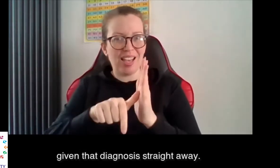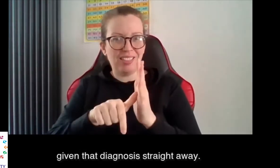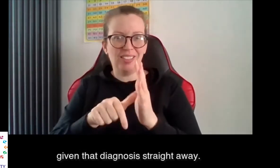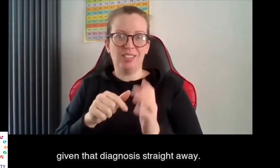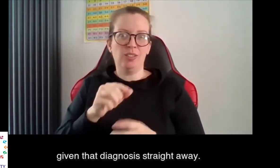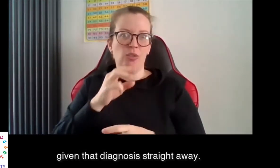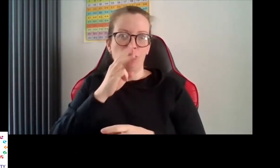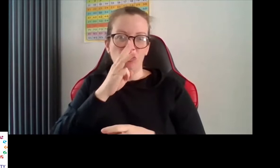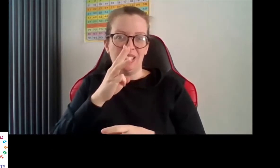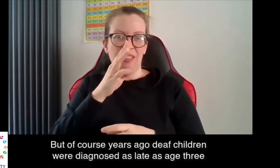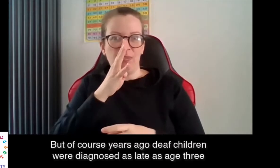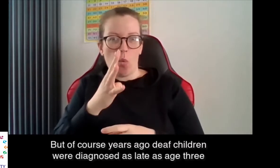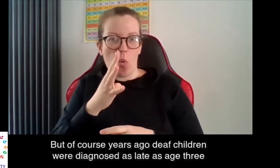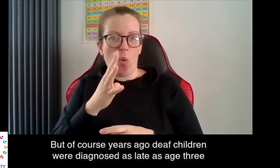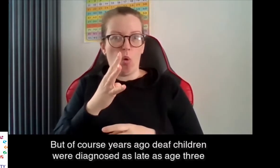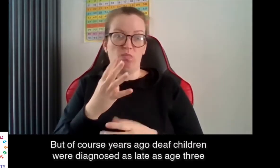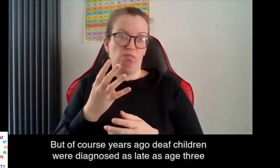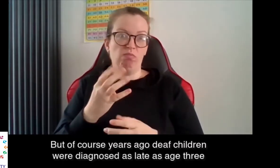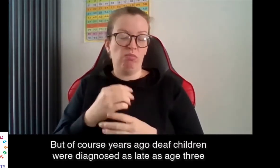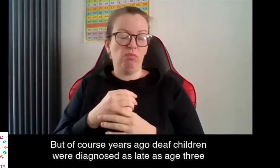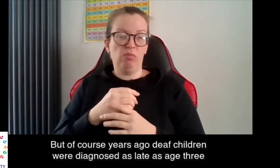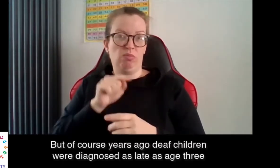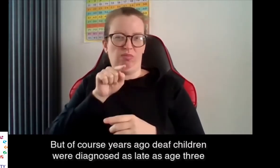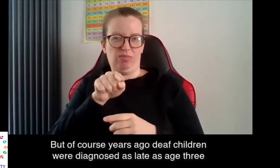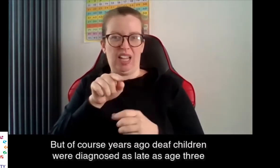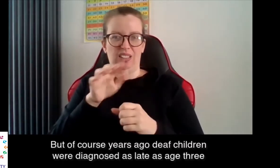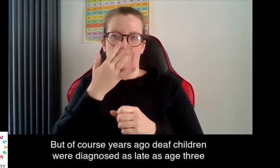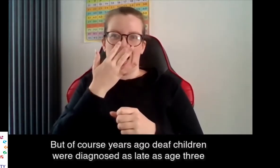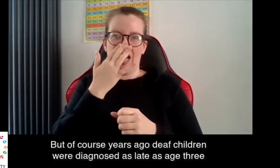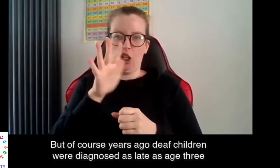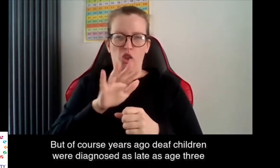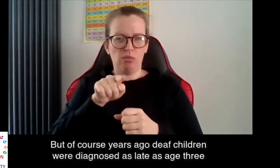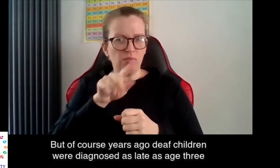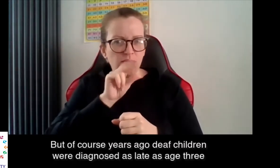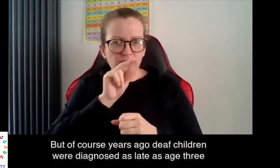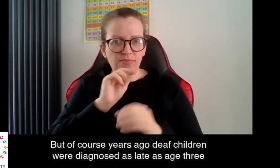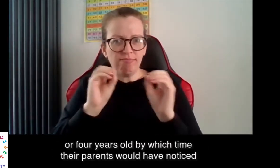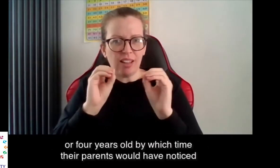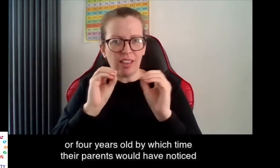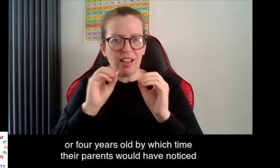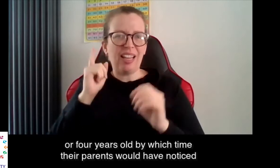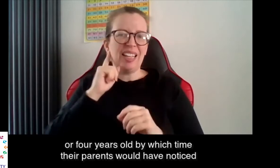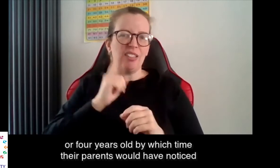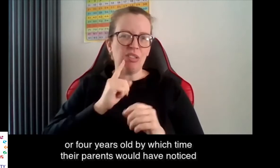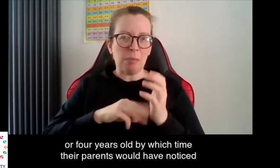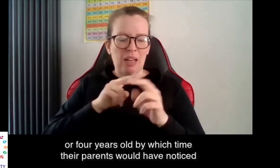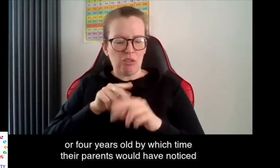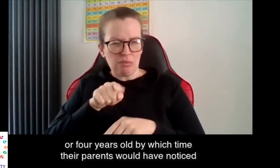straight away. But of course, years ago, deaf children were diagnosed as late as age 3 or 4 years old, by which